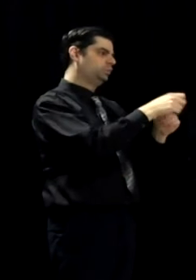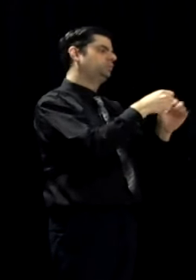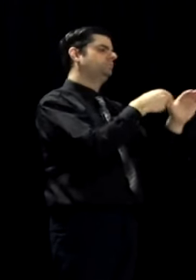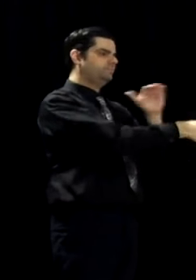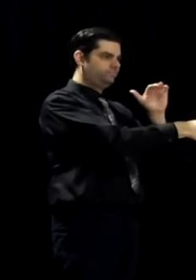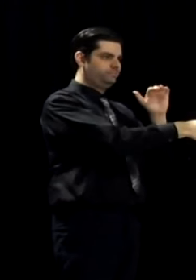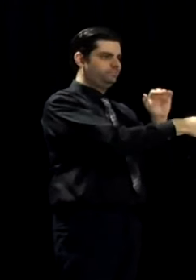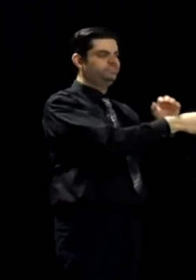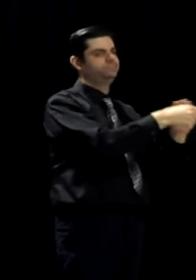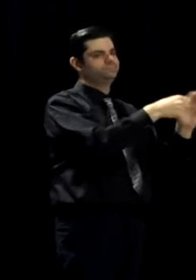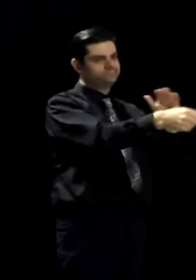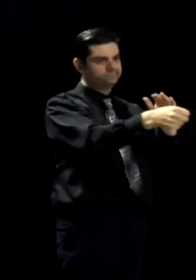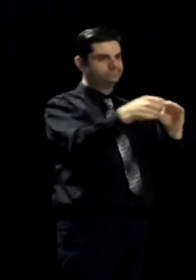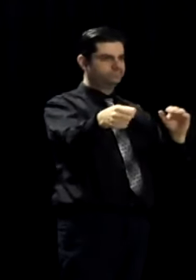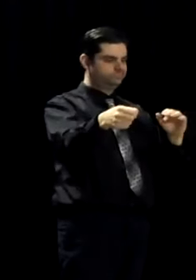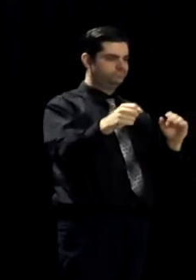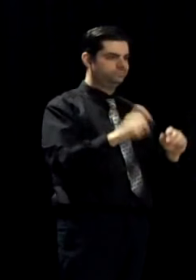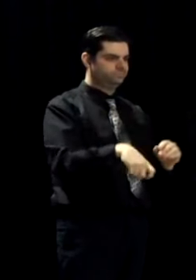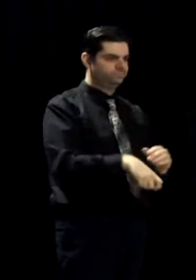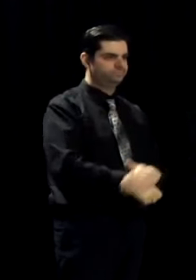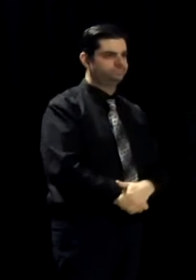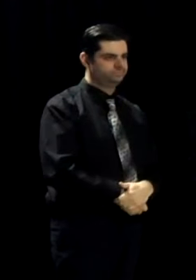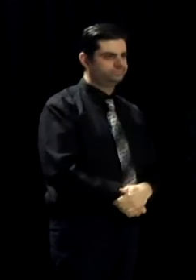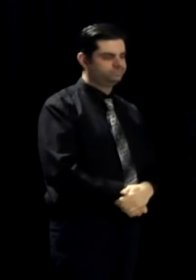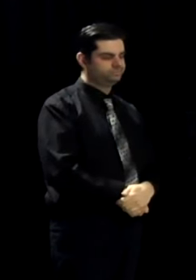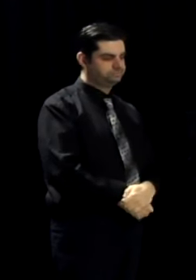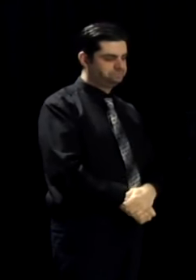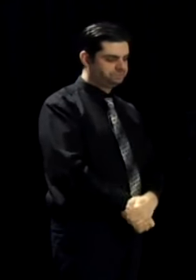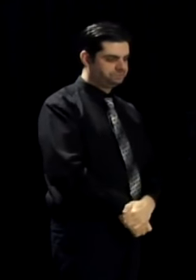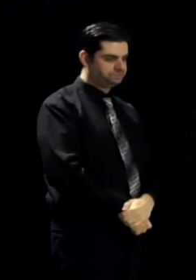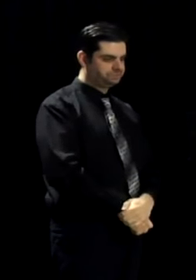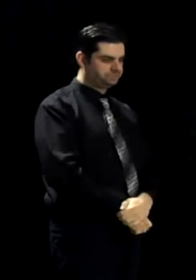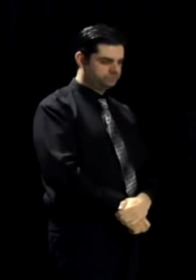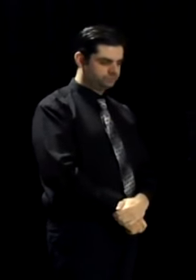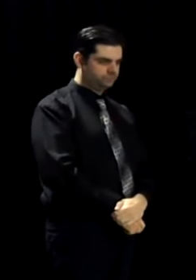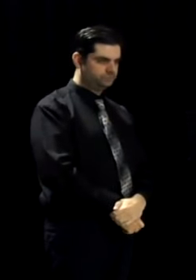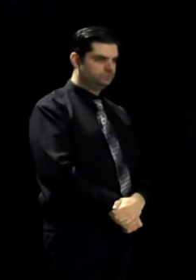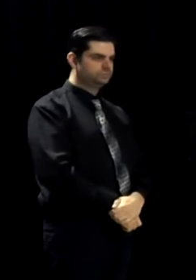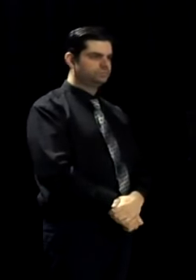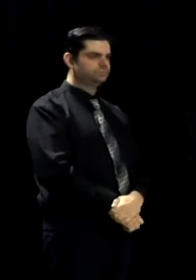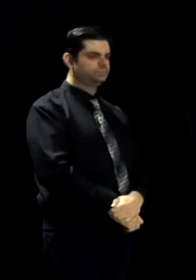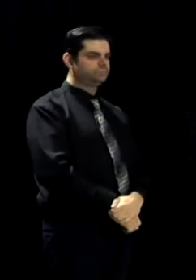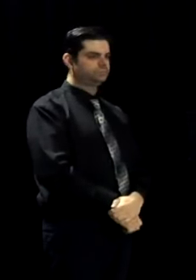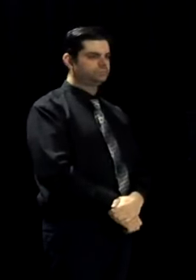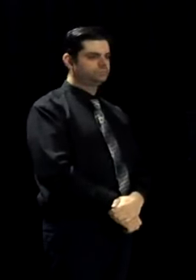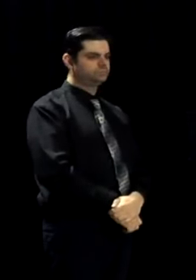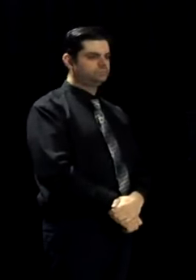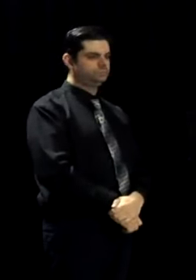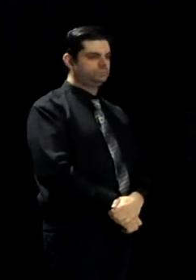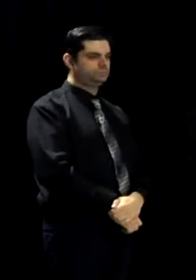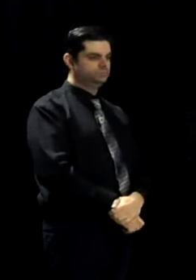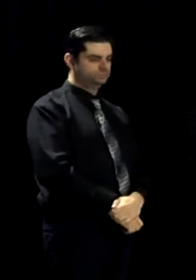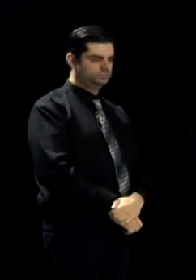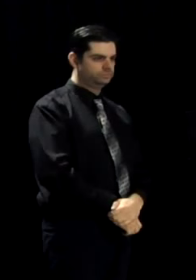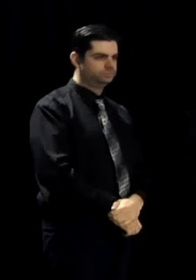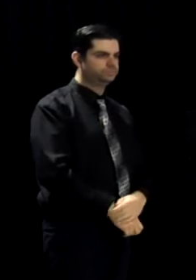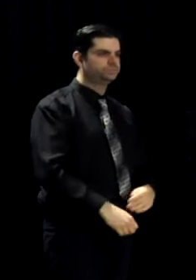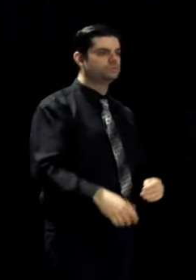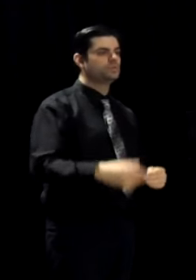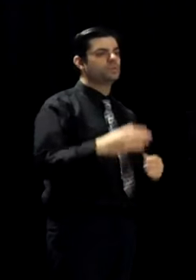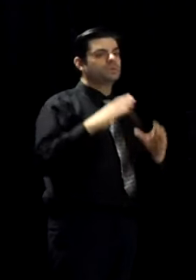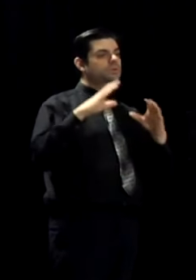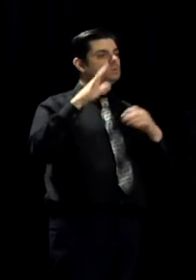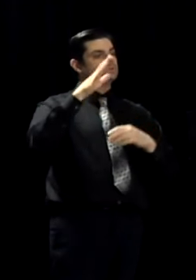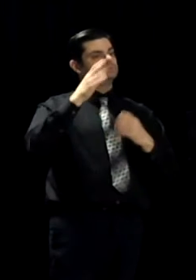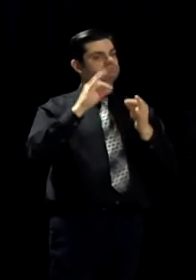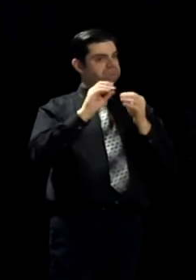been infected, 596 female, 451 male, 32 under the age of 19, 177 in